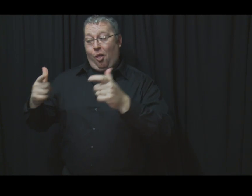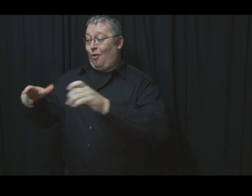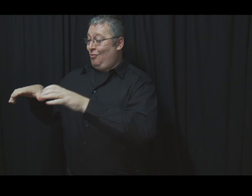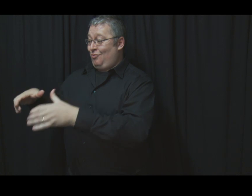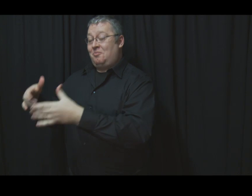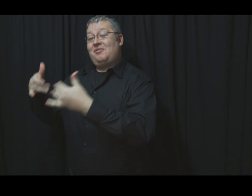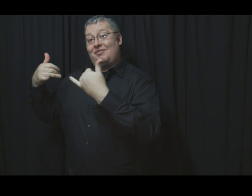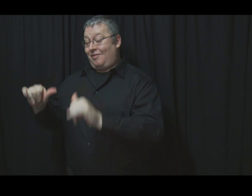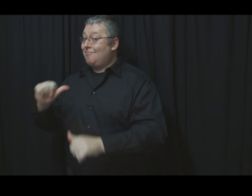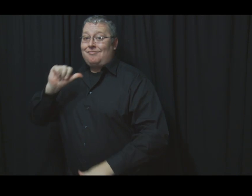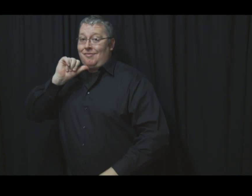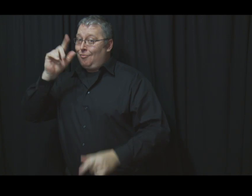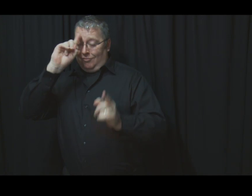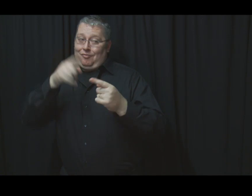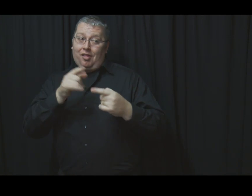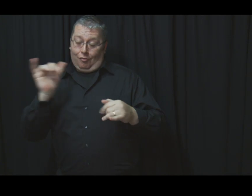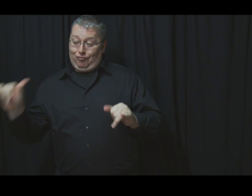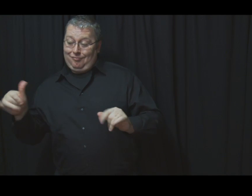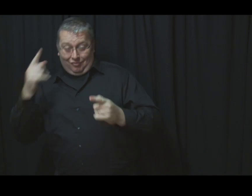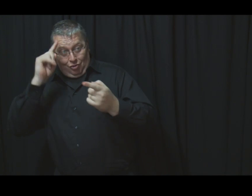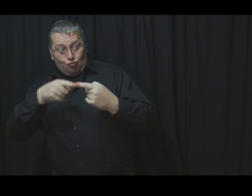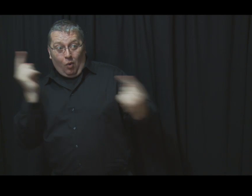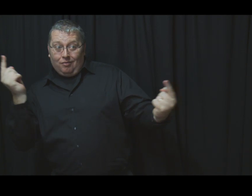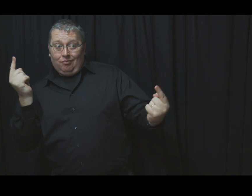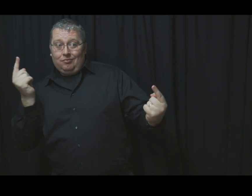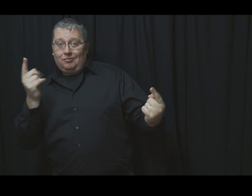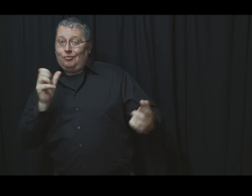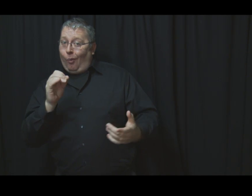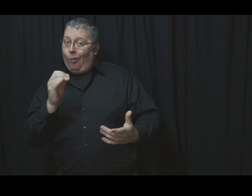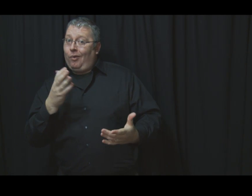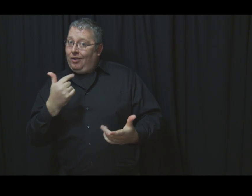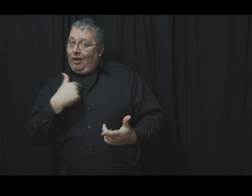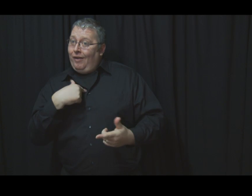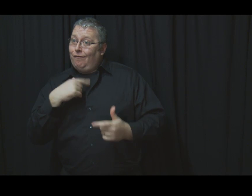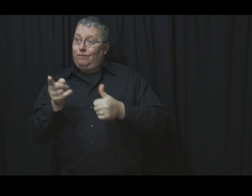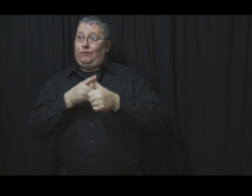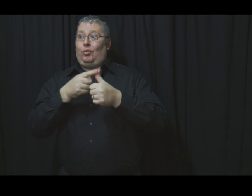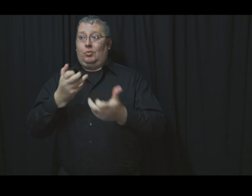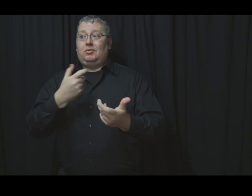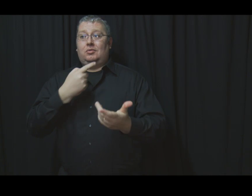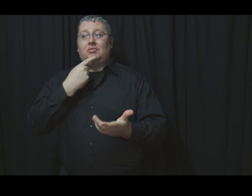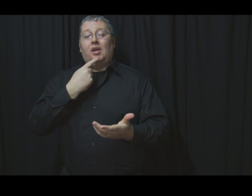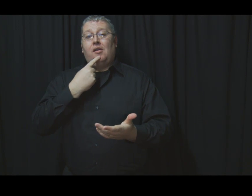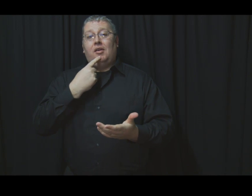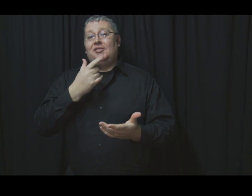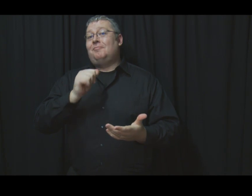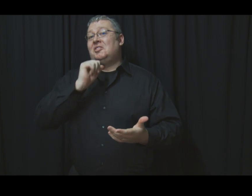certainly don't. But the first thing I want to say is that it's not